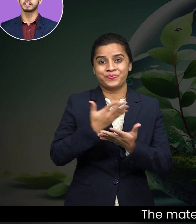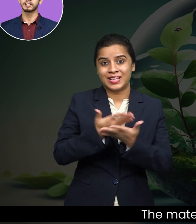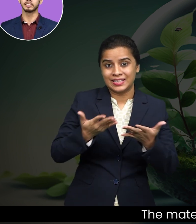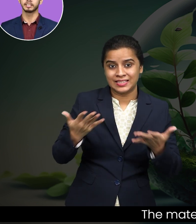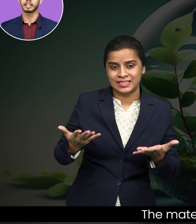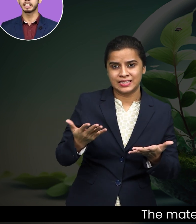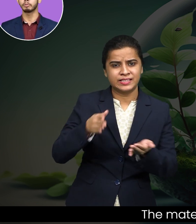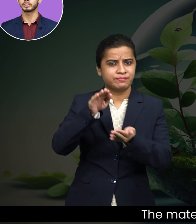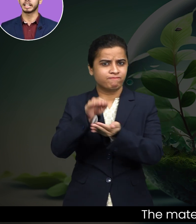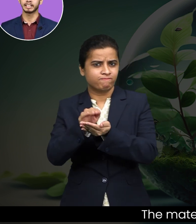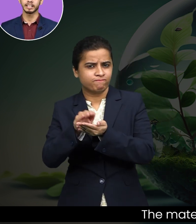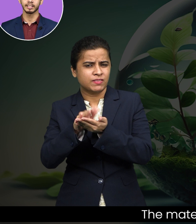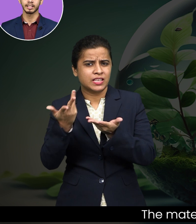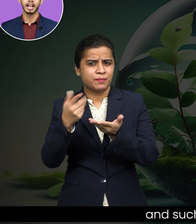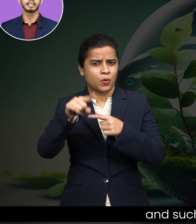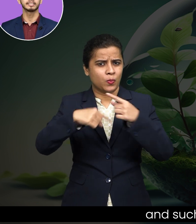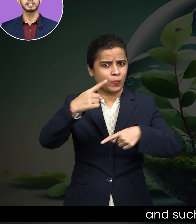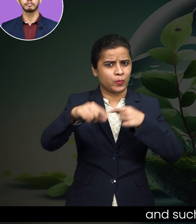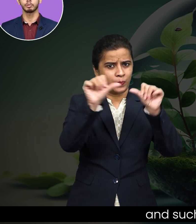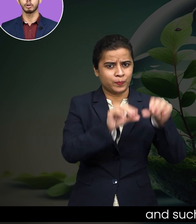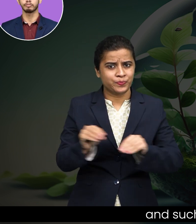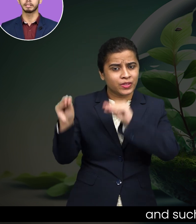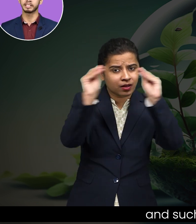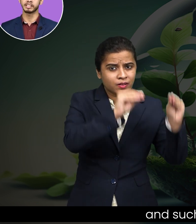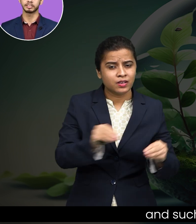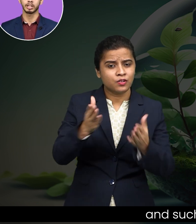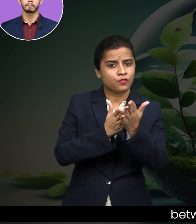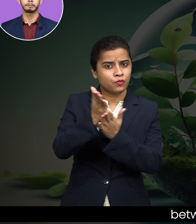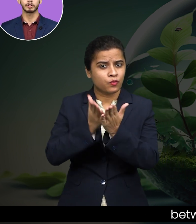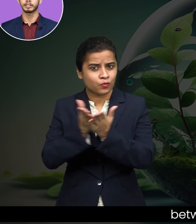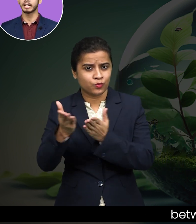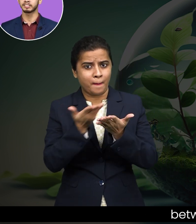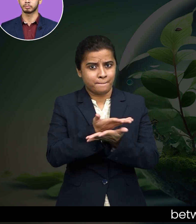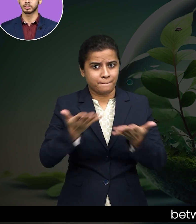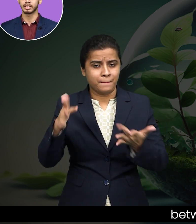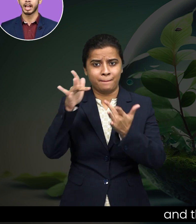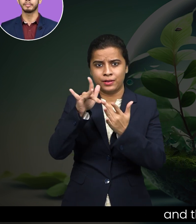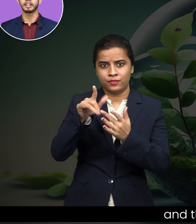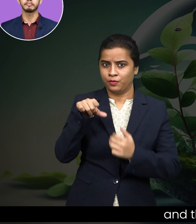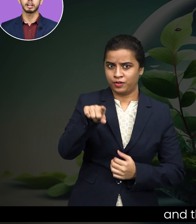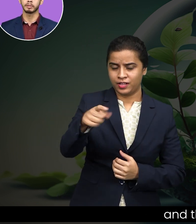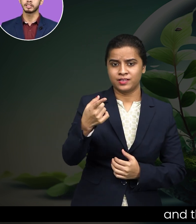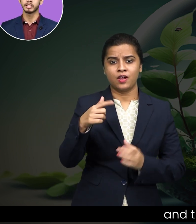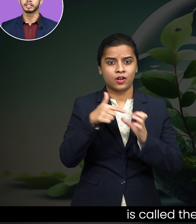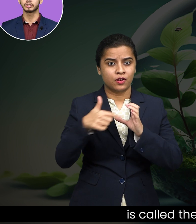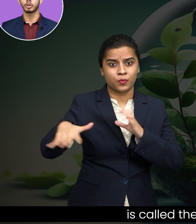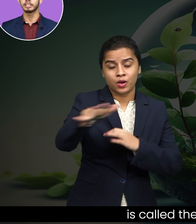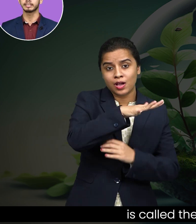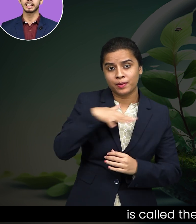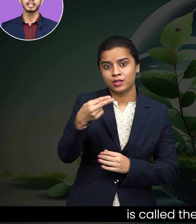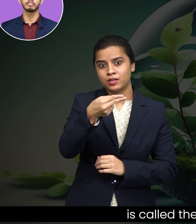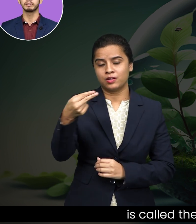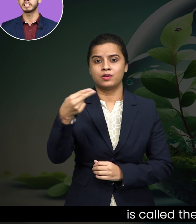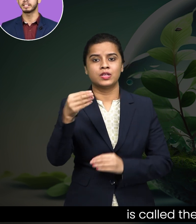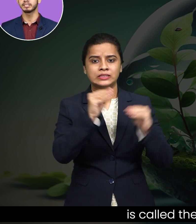The materials keep on cycling, and such a flow of materials between organisms and the environment is called